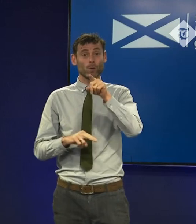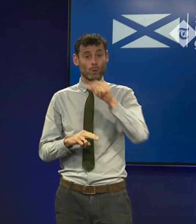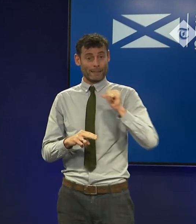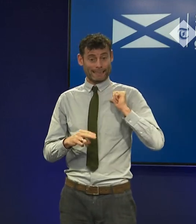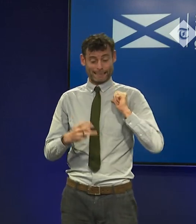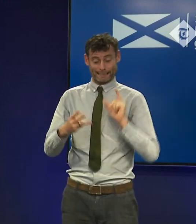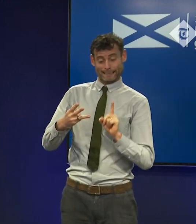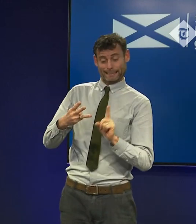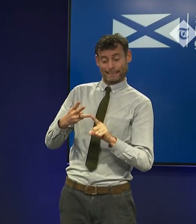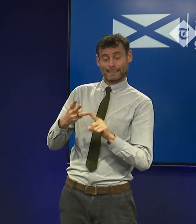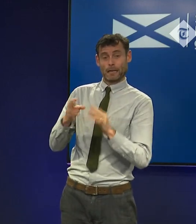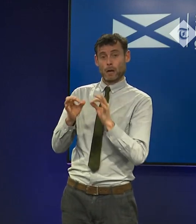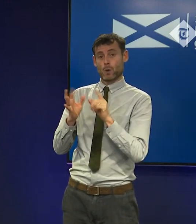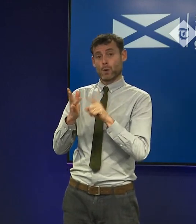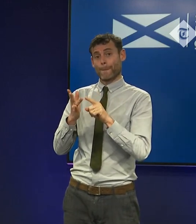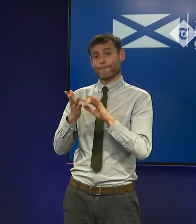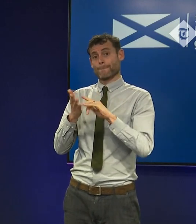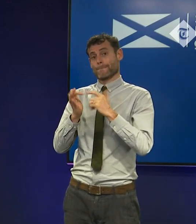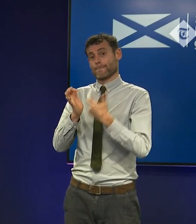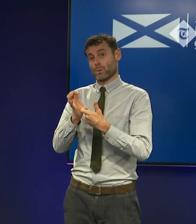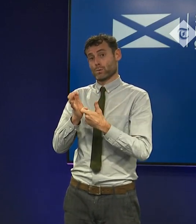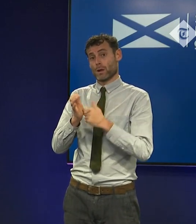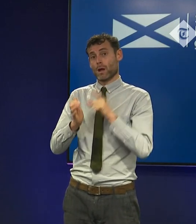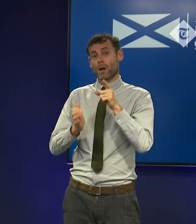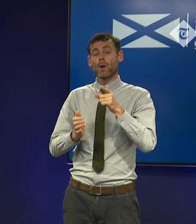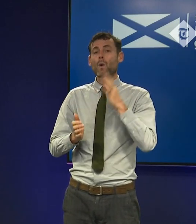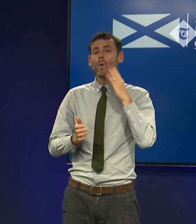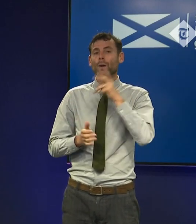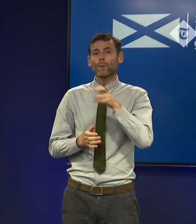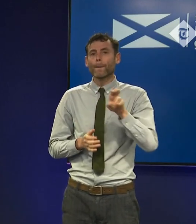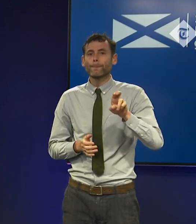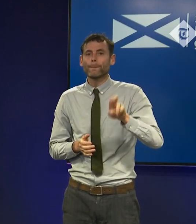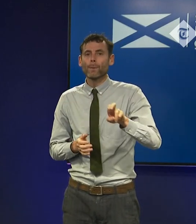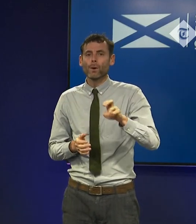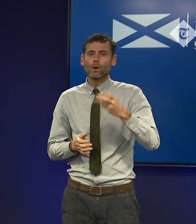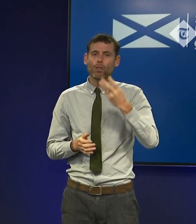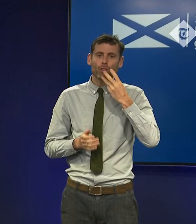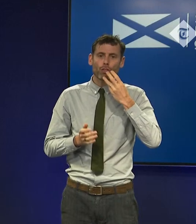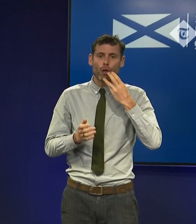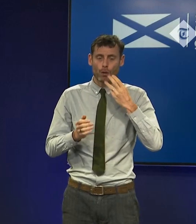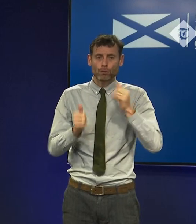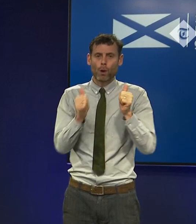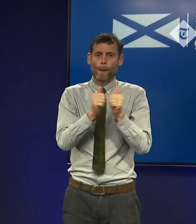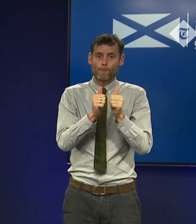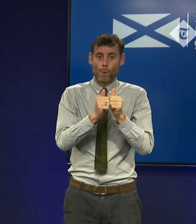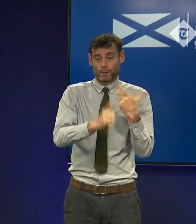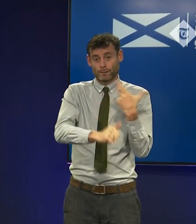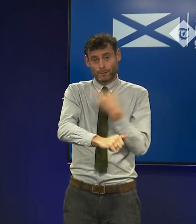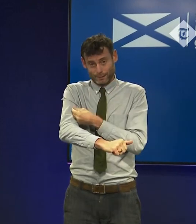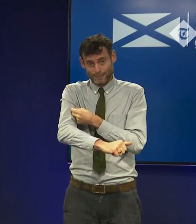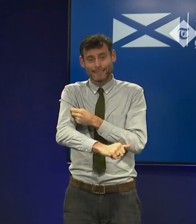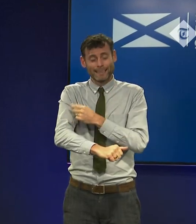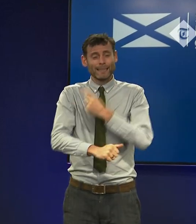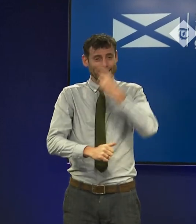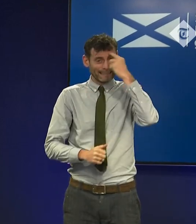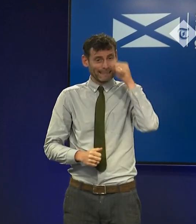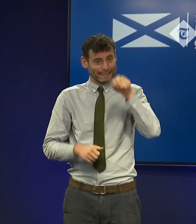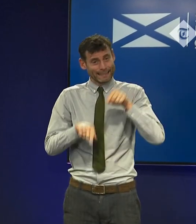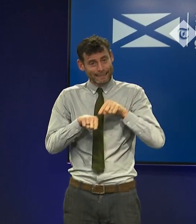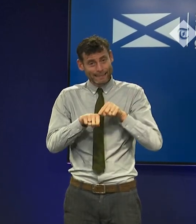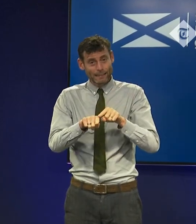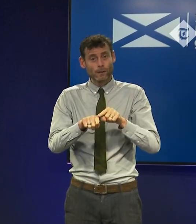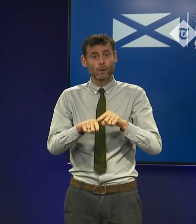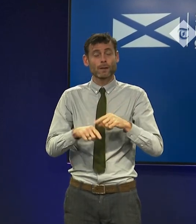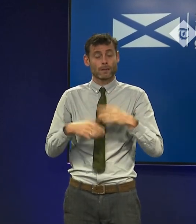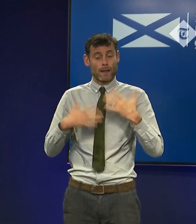booster, when you become eligible, to make sure that you're booking your appointment and you're taking up that offer of a booster as well. We know from the evidence